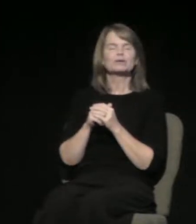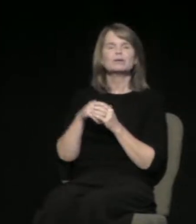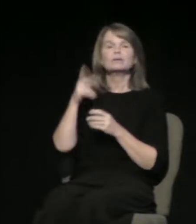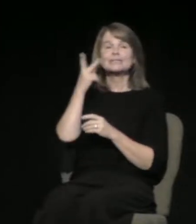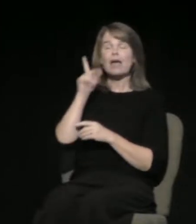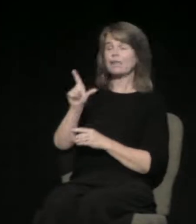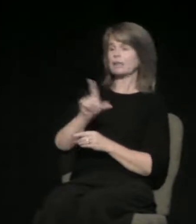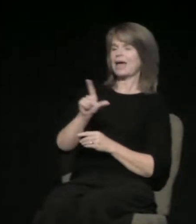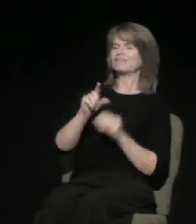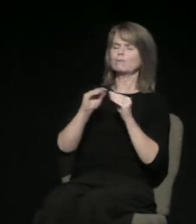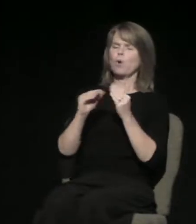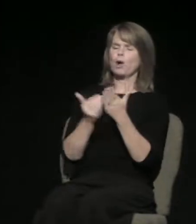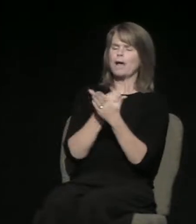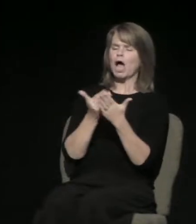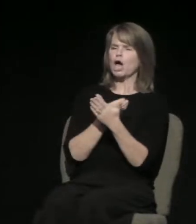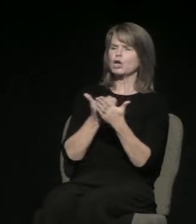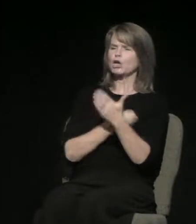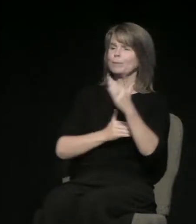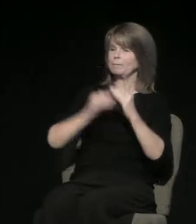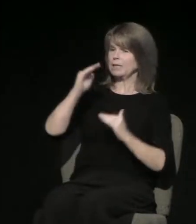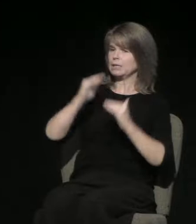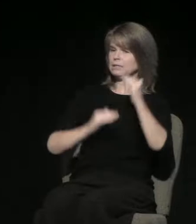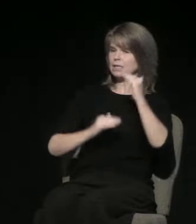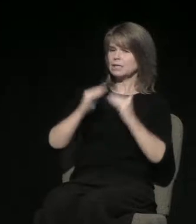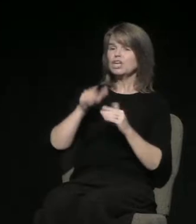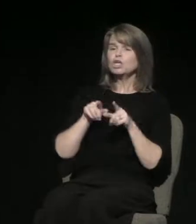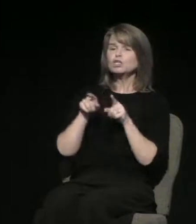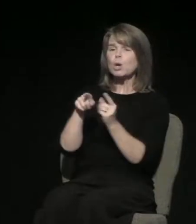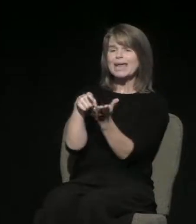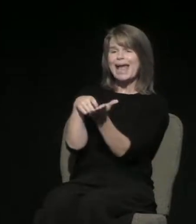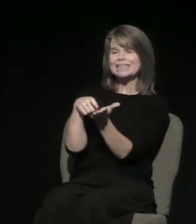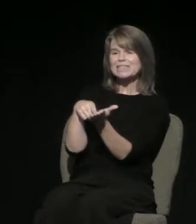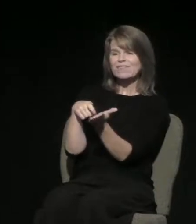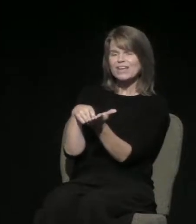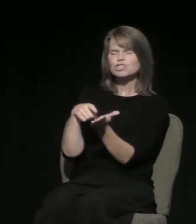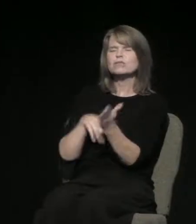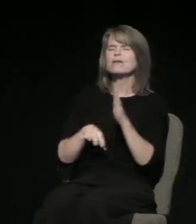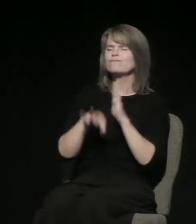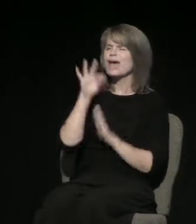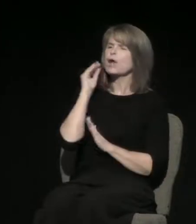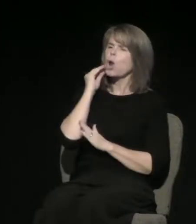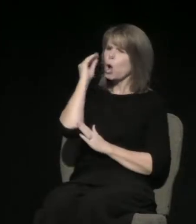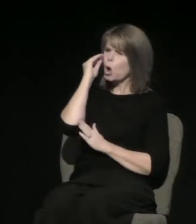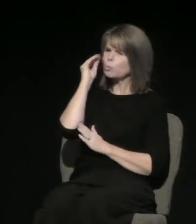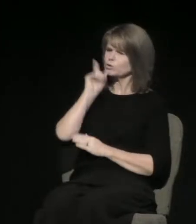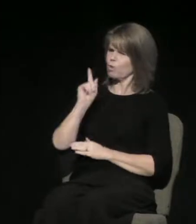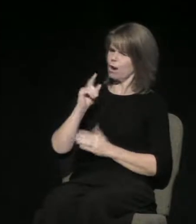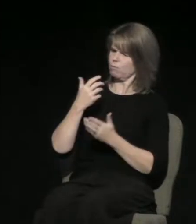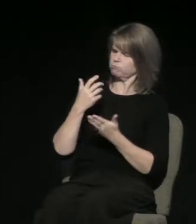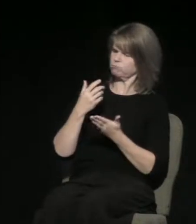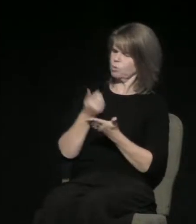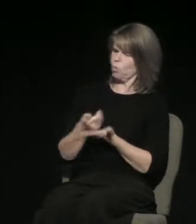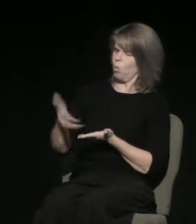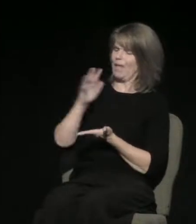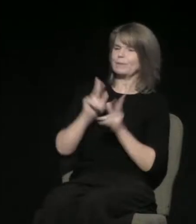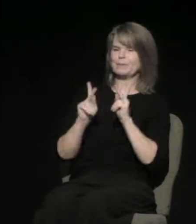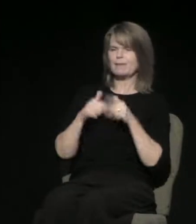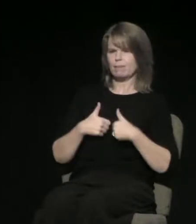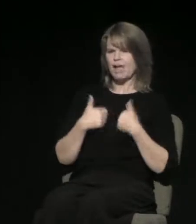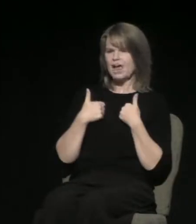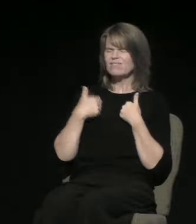what they've done In excavations They found some Homes where the Wealthy lived And there are Beautiful frescoes In there